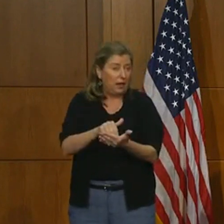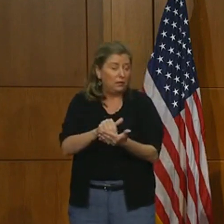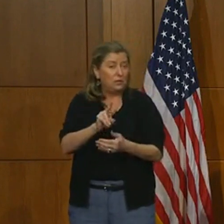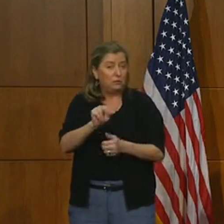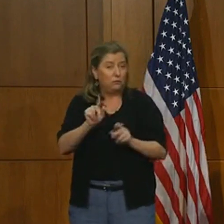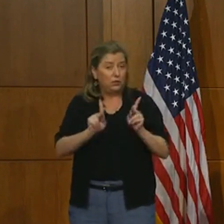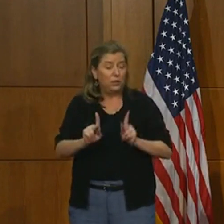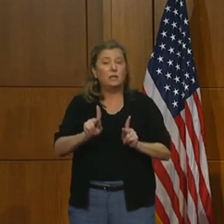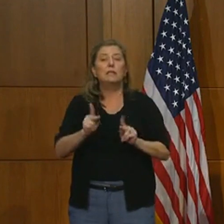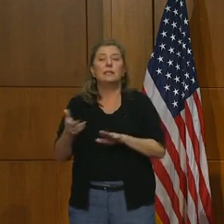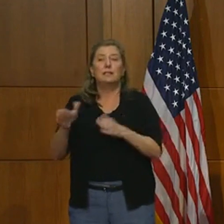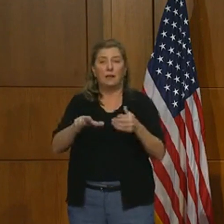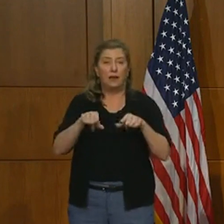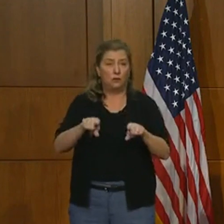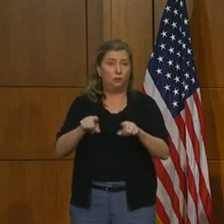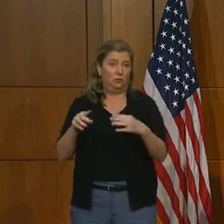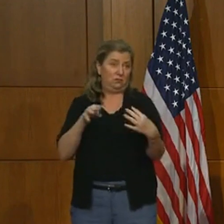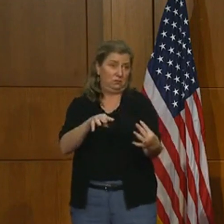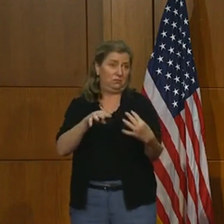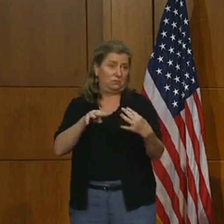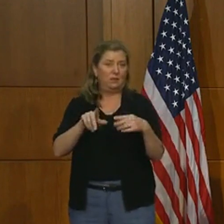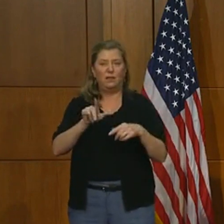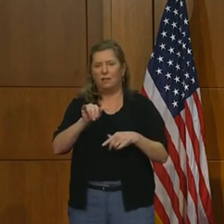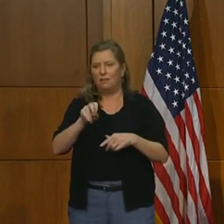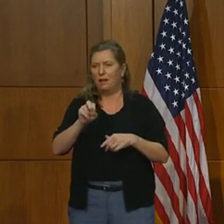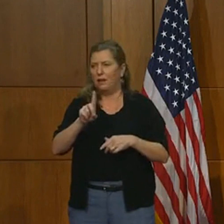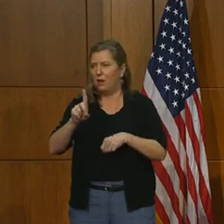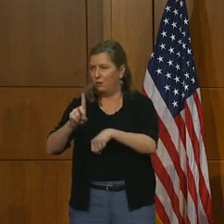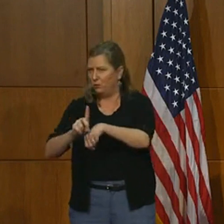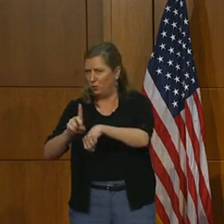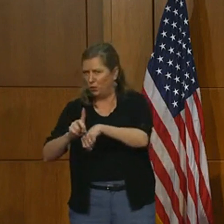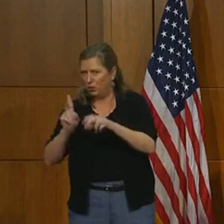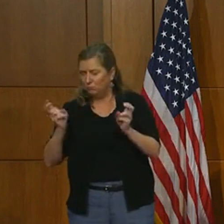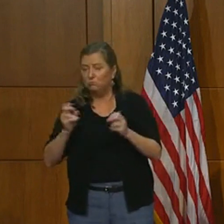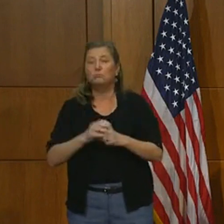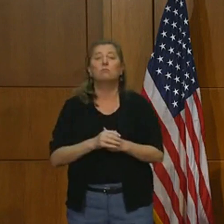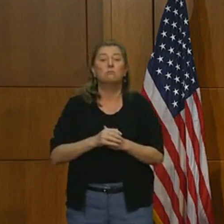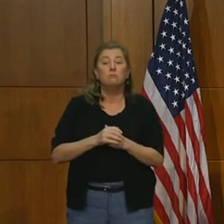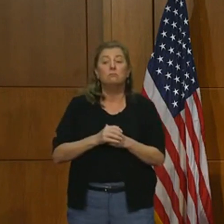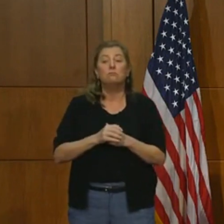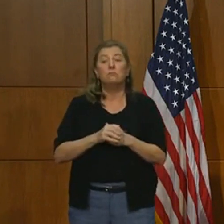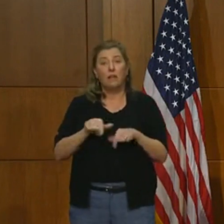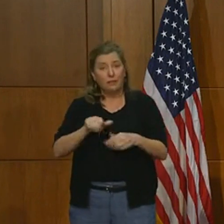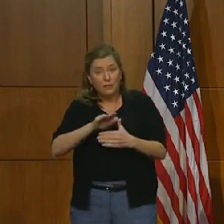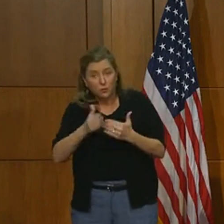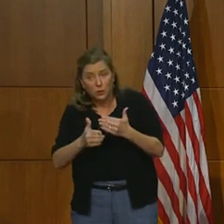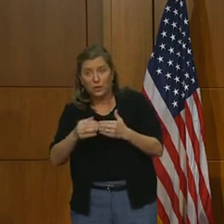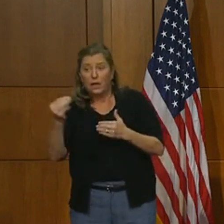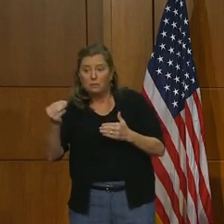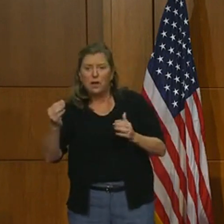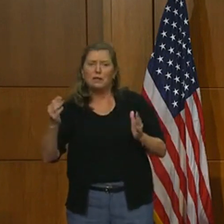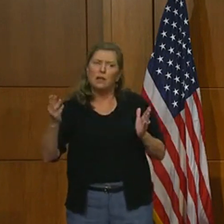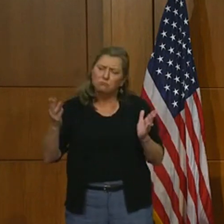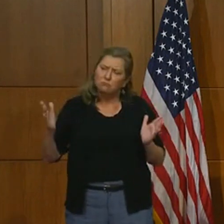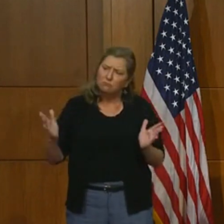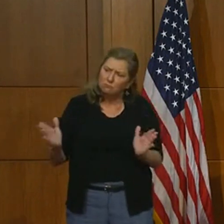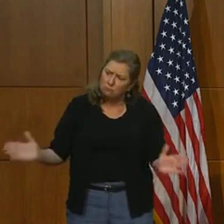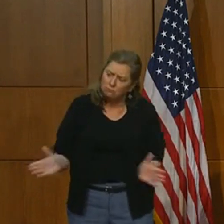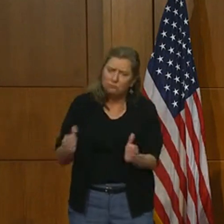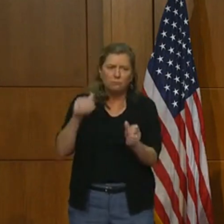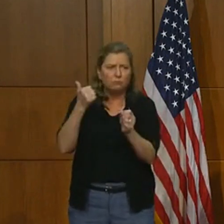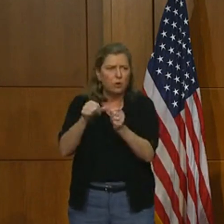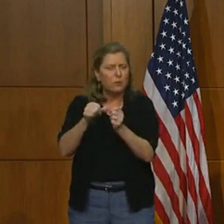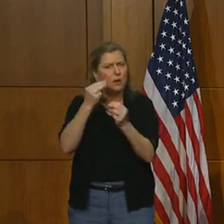died in the line of duty. As we head into the weekend and on Monday, I ask all of you to remember and